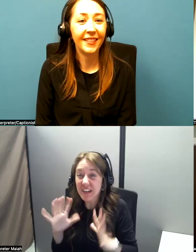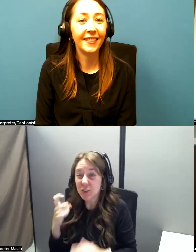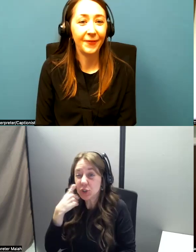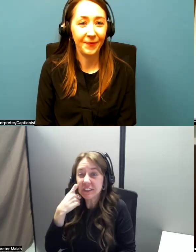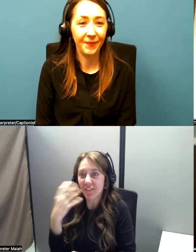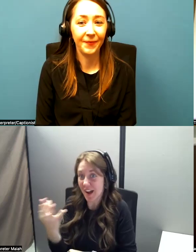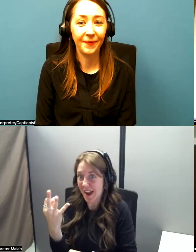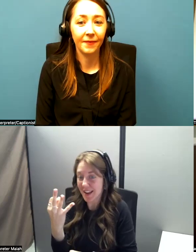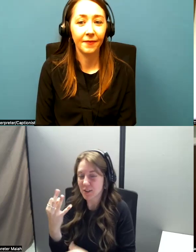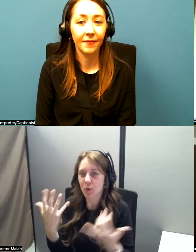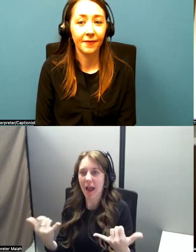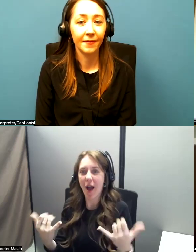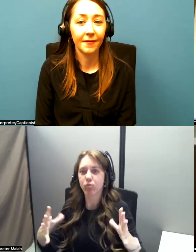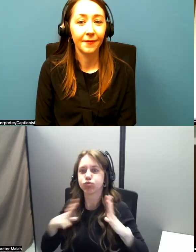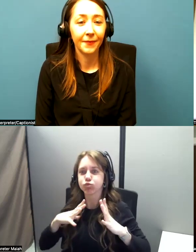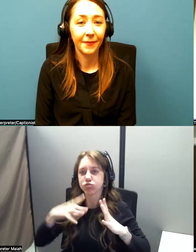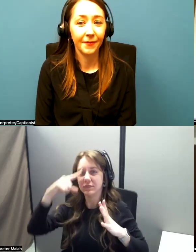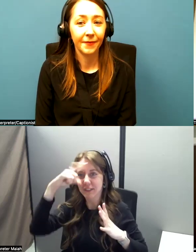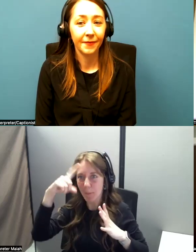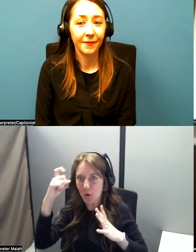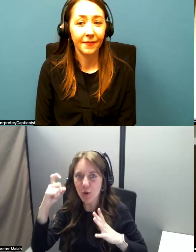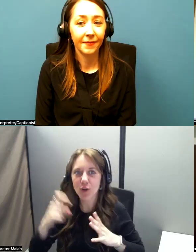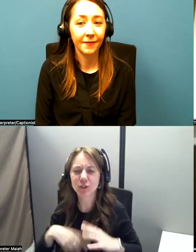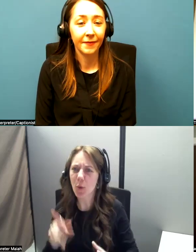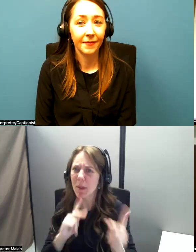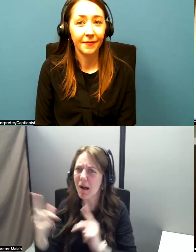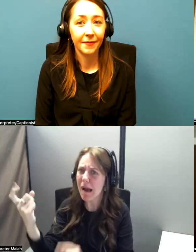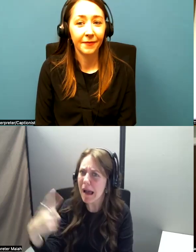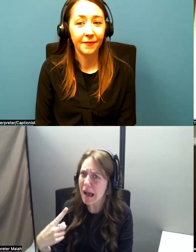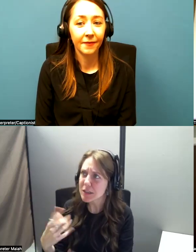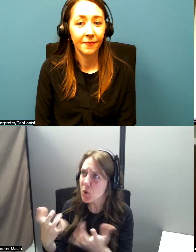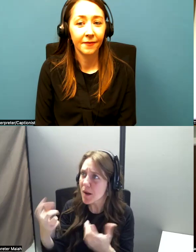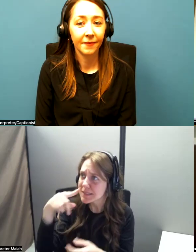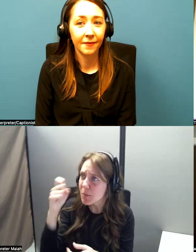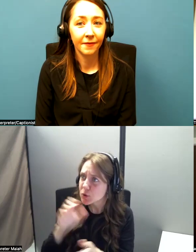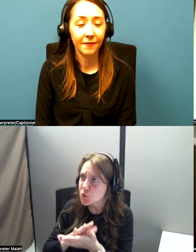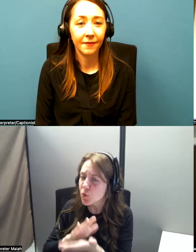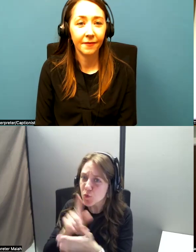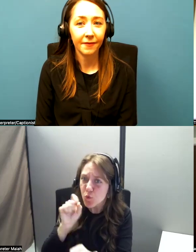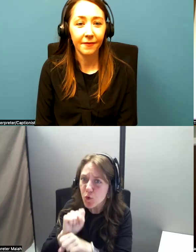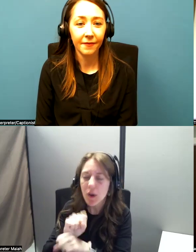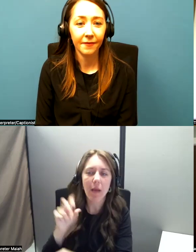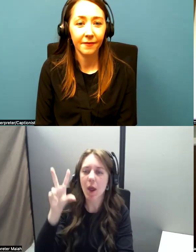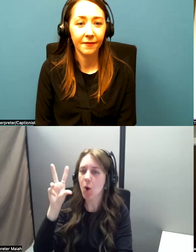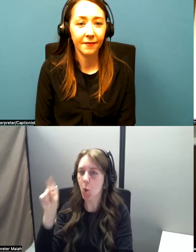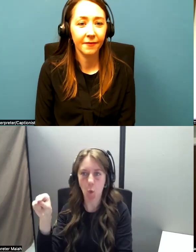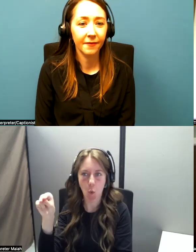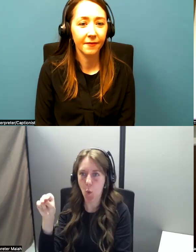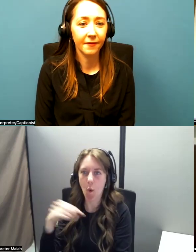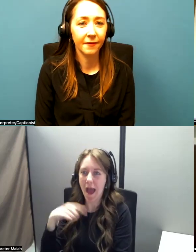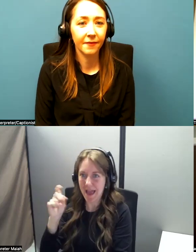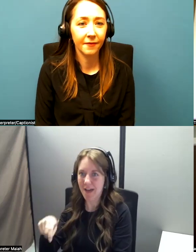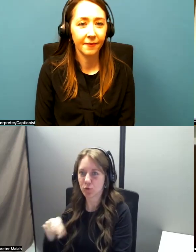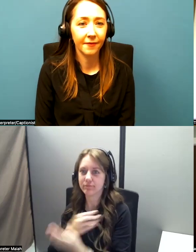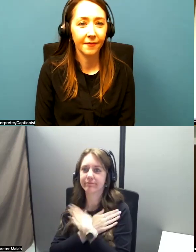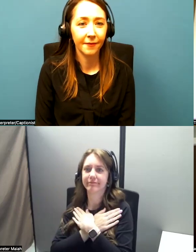the summer. People are like, are you going to work summer school this summer? And then, nah, I'm going to be taken off for the summer to recover